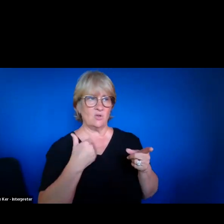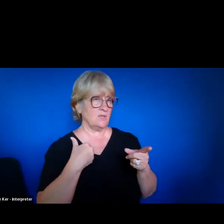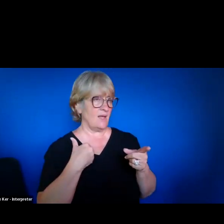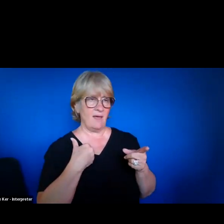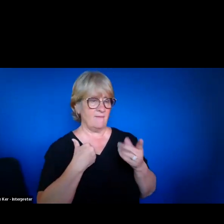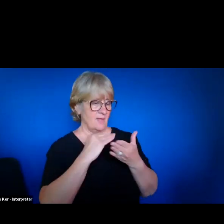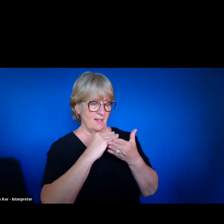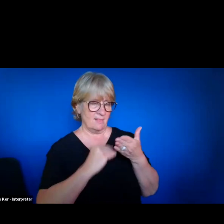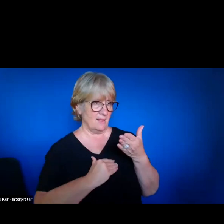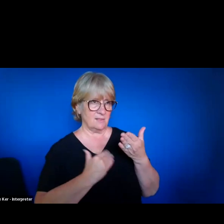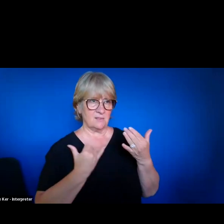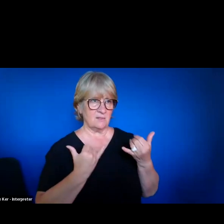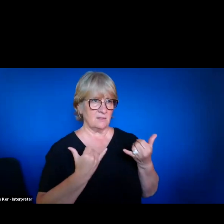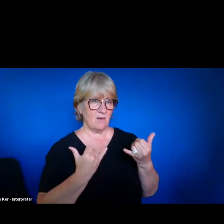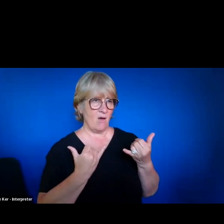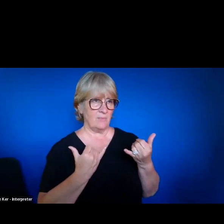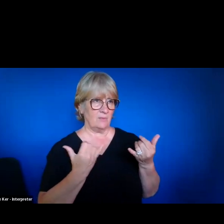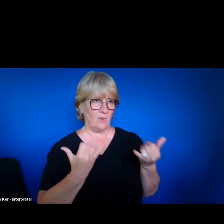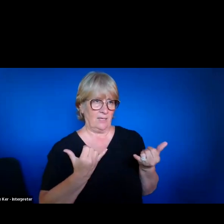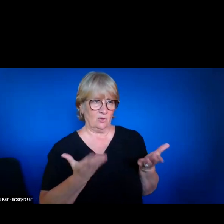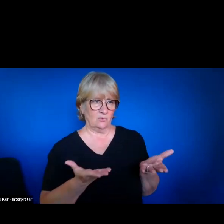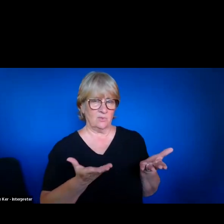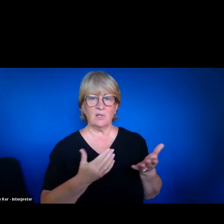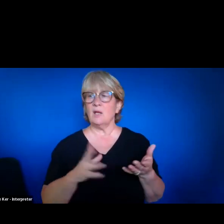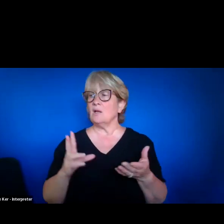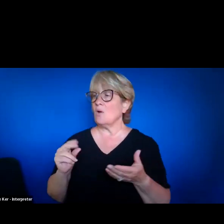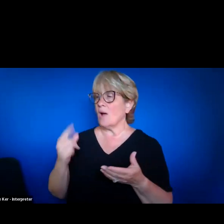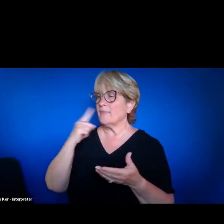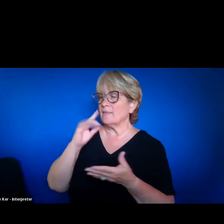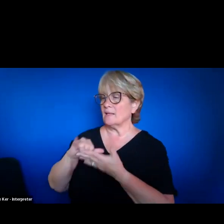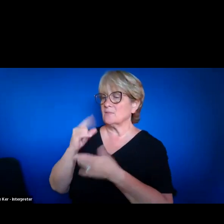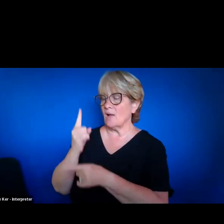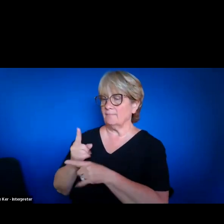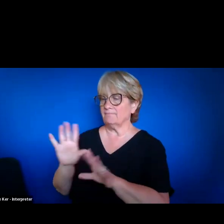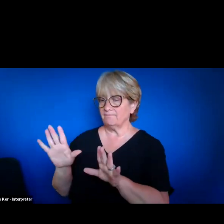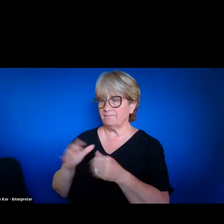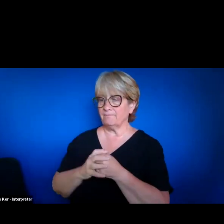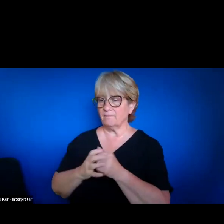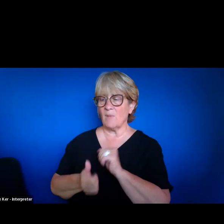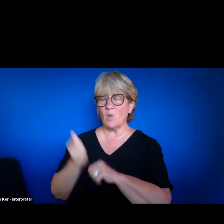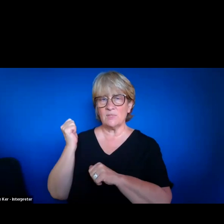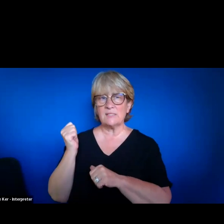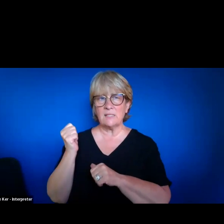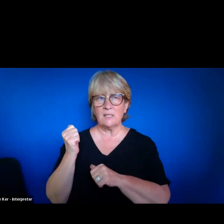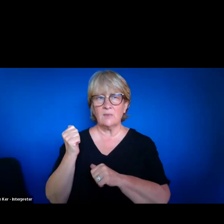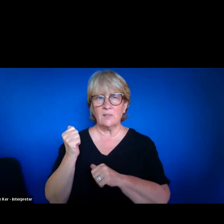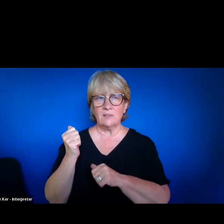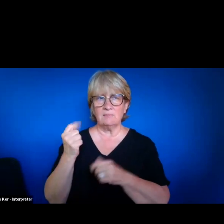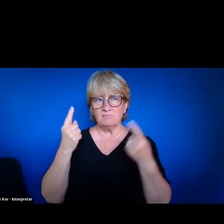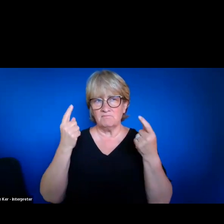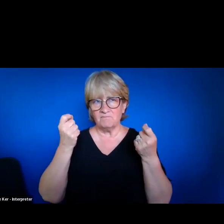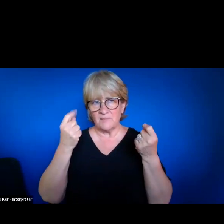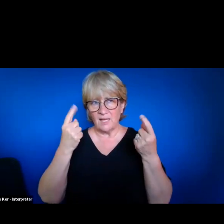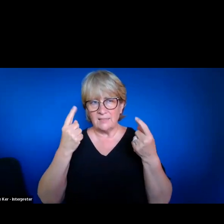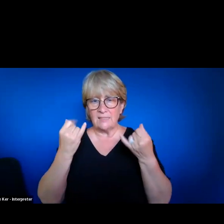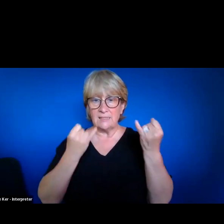running list right on me right here. No, I think that's right. I think we mostly we need to synthesize the ideas that came